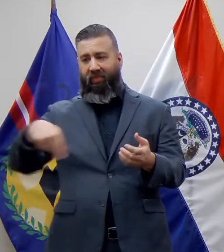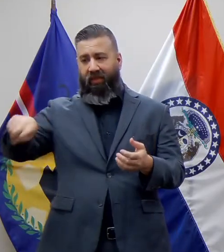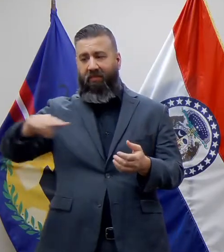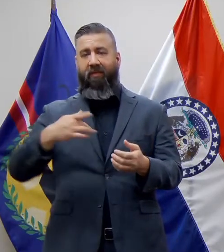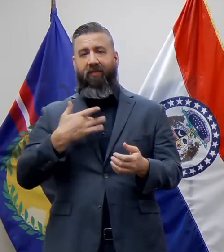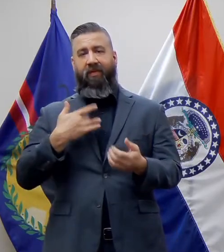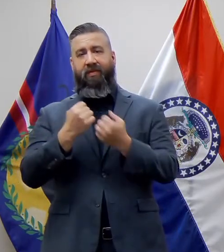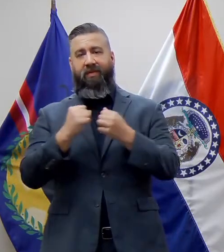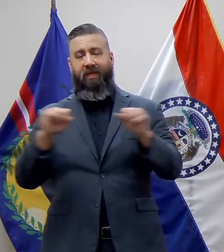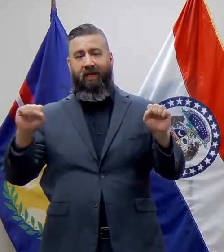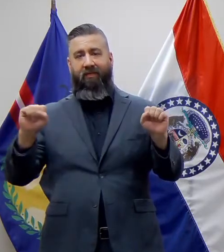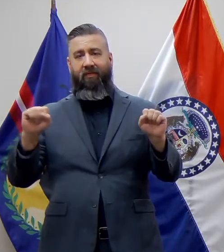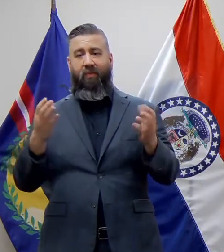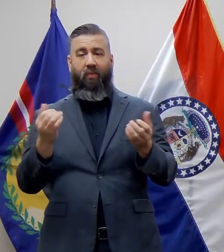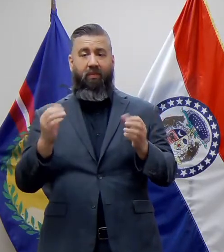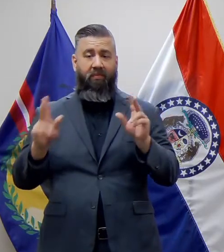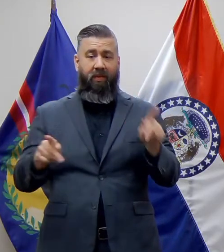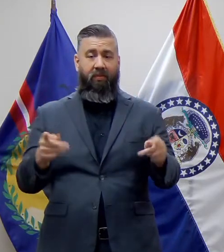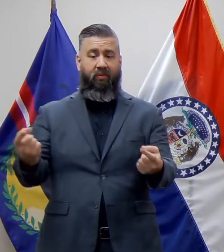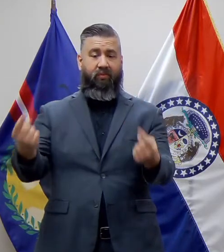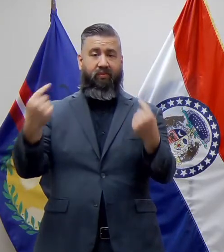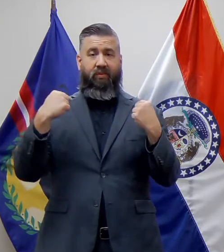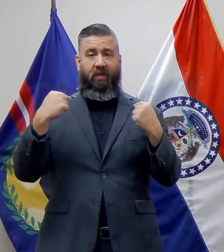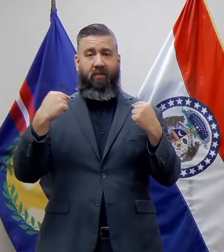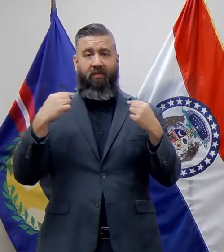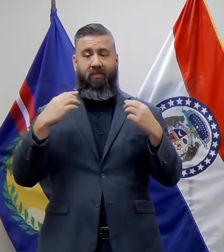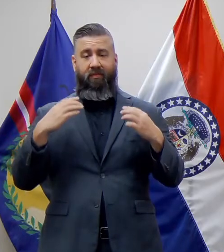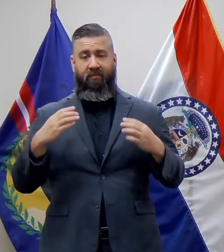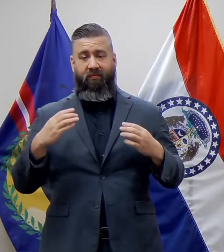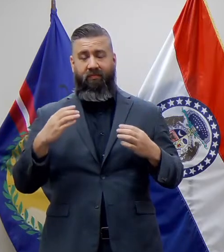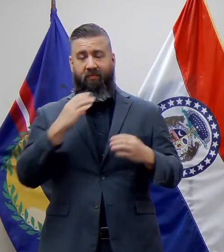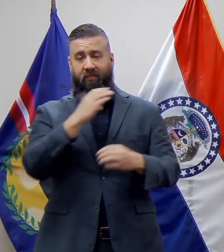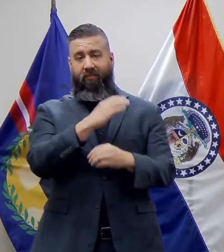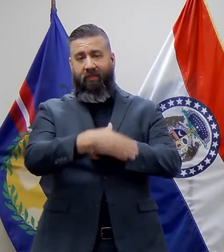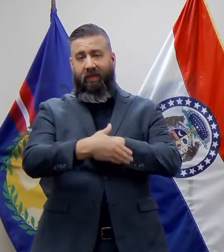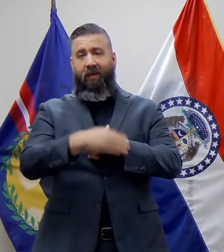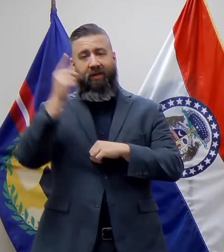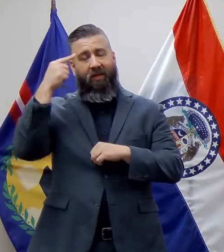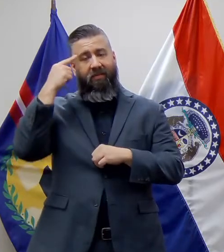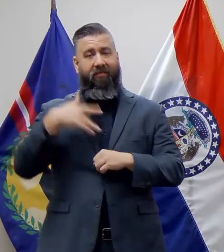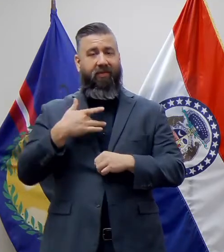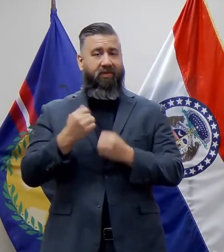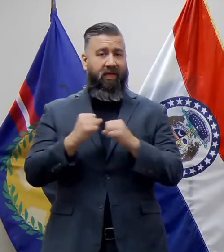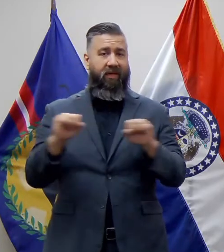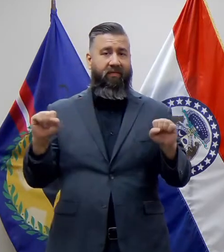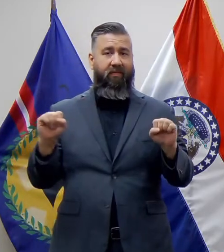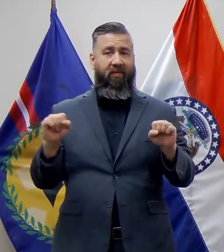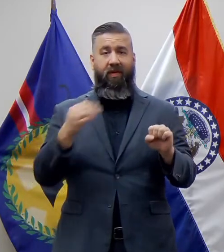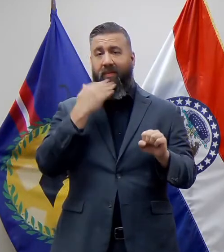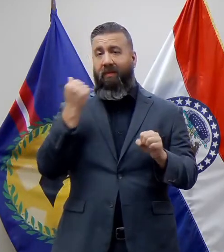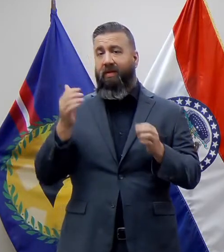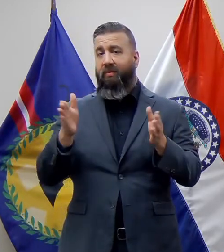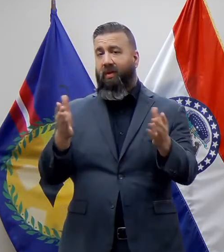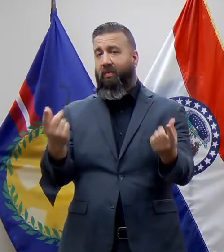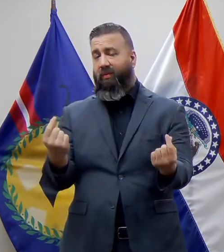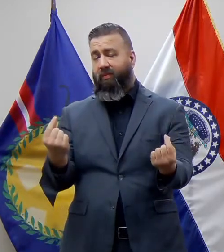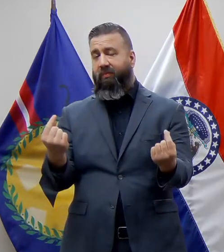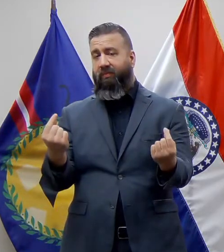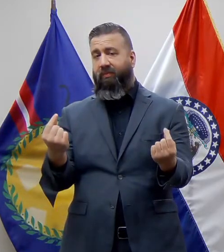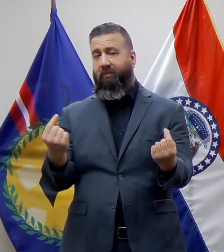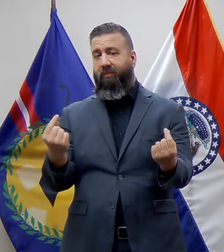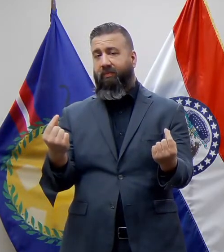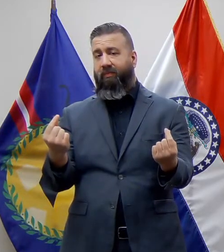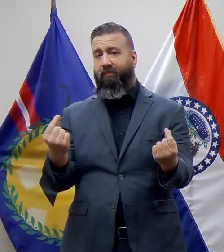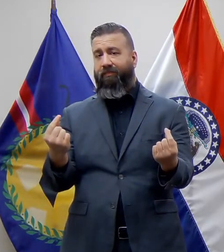feel safe. We want people who come to county government to receive services to feel safe. And the best way to do that